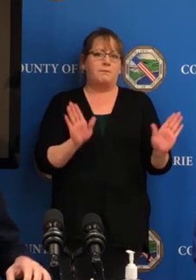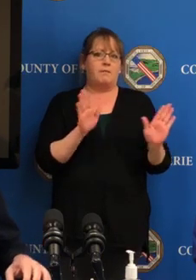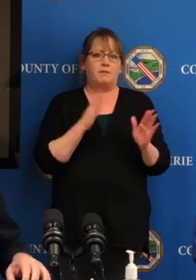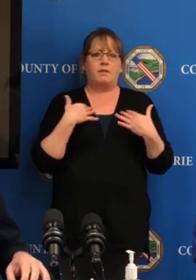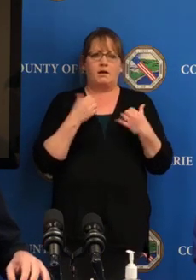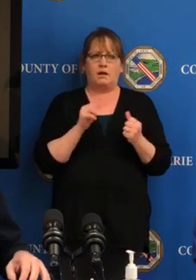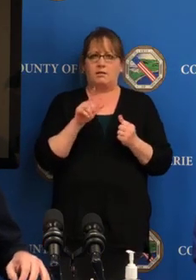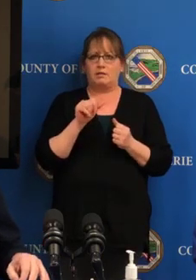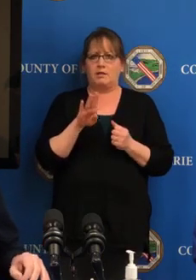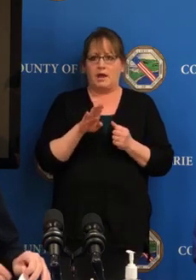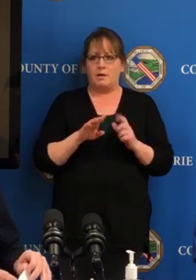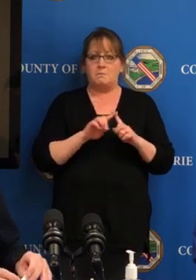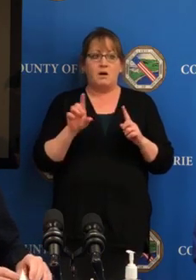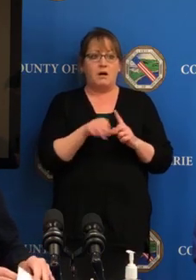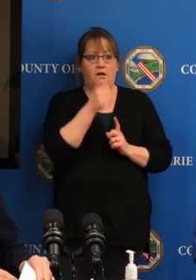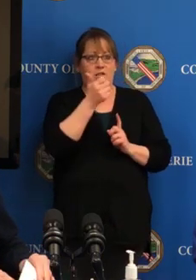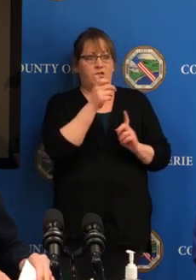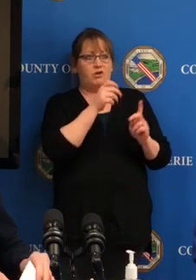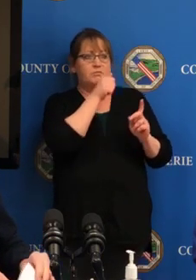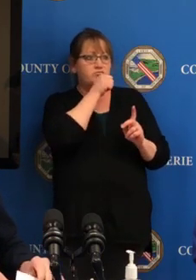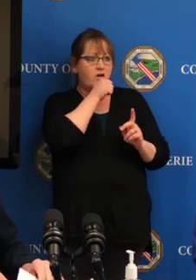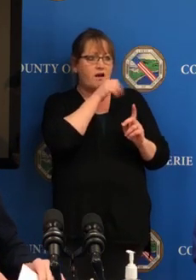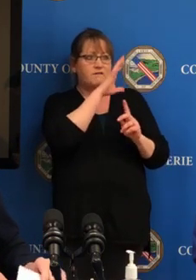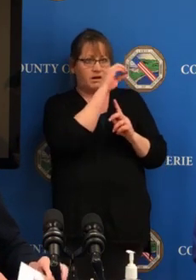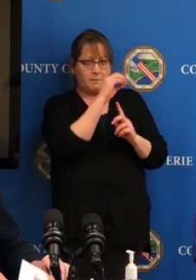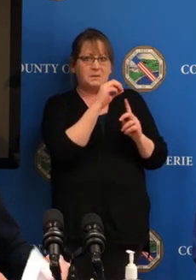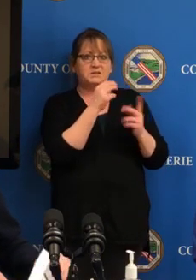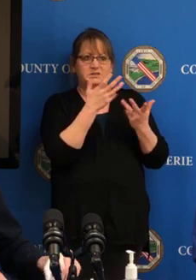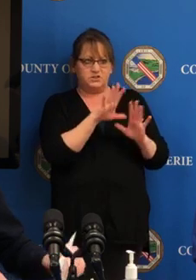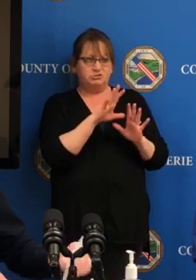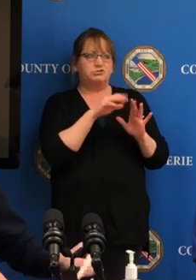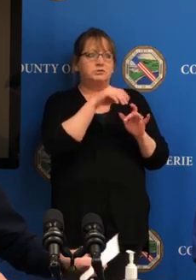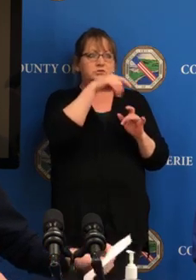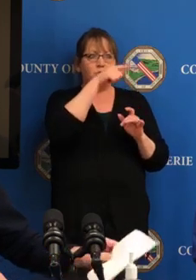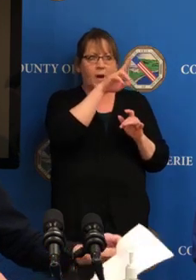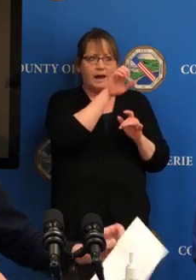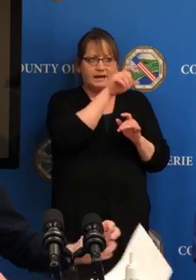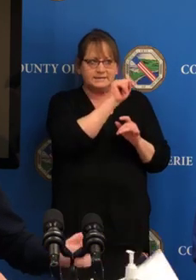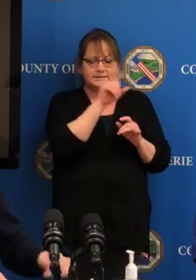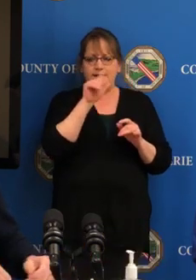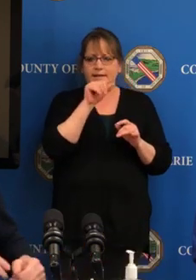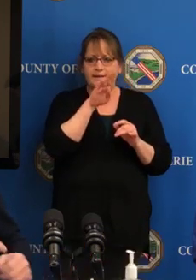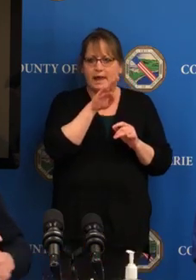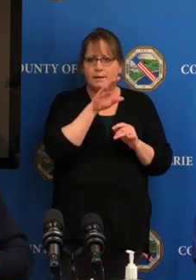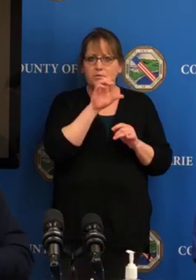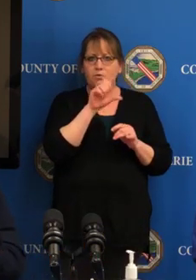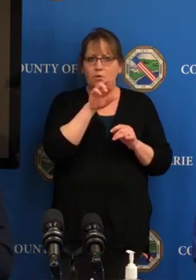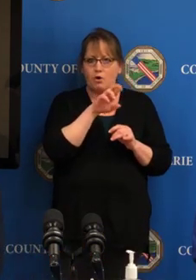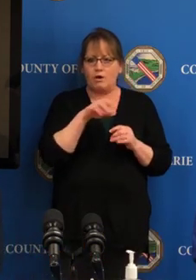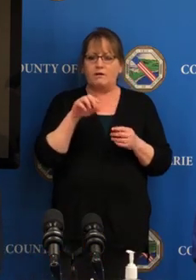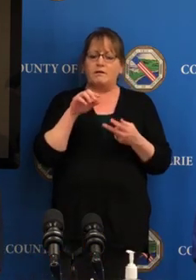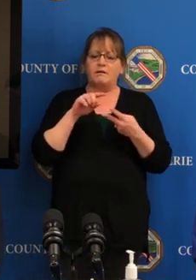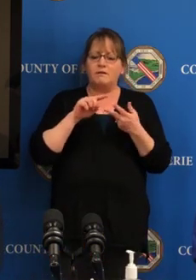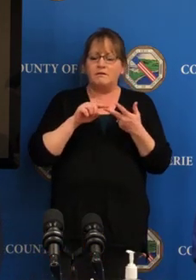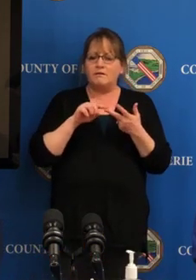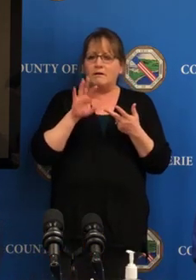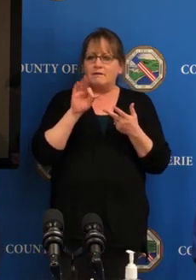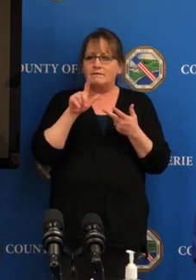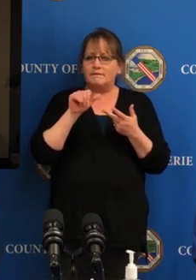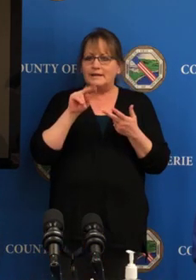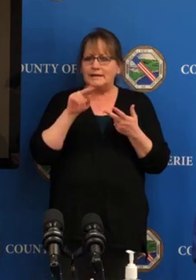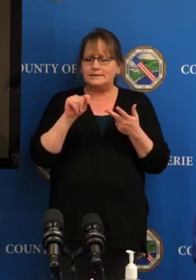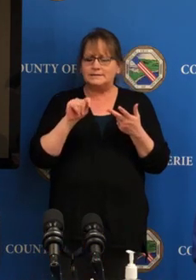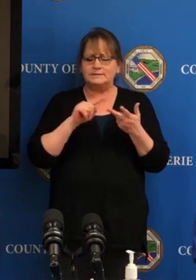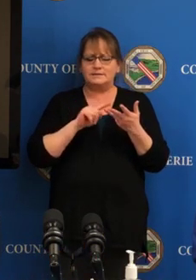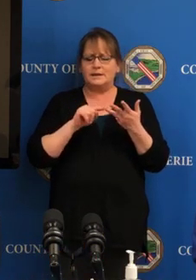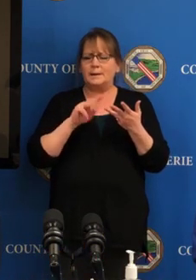done, completed by other agencies like Quest, LabCorp, Flint, as well as even the Mayo Clinic